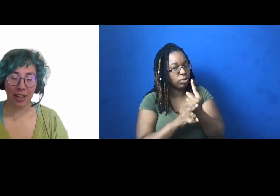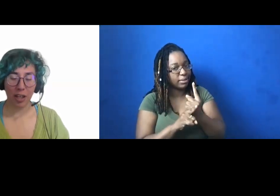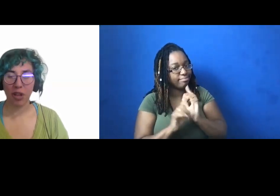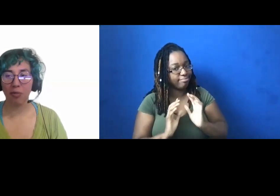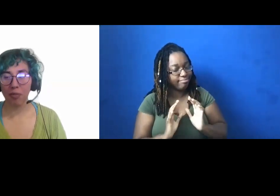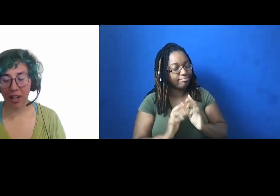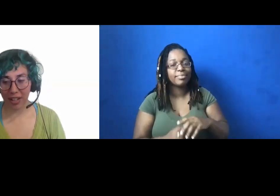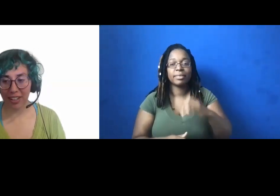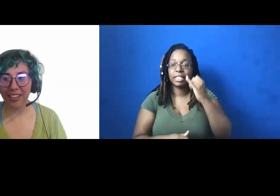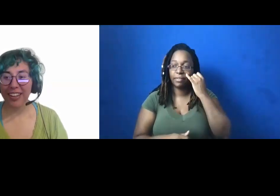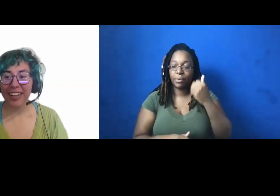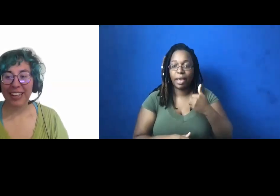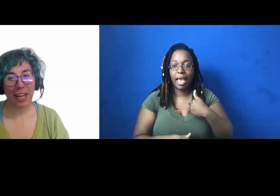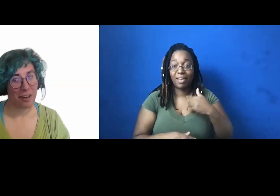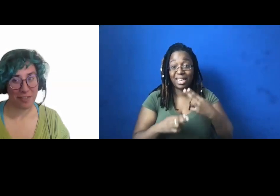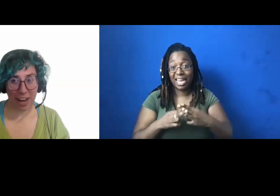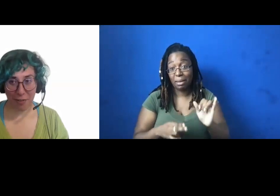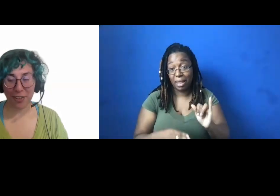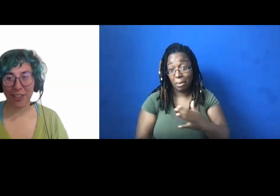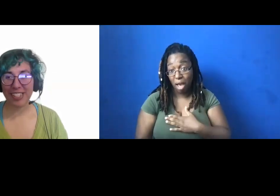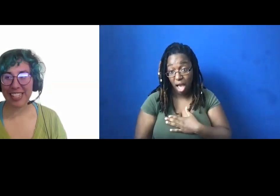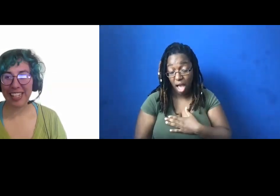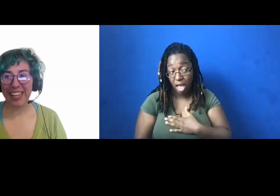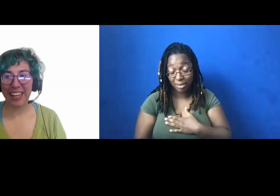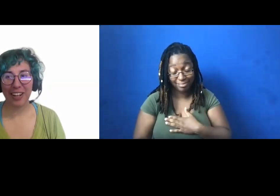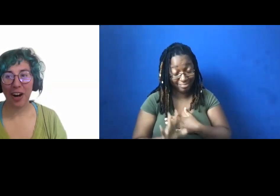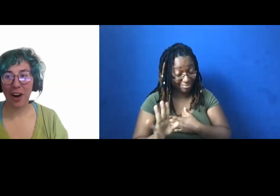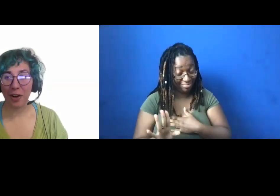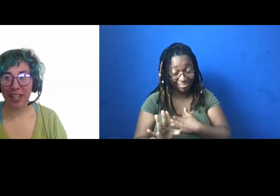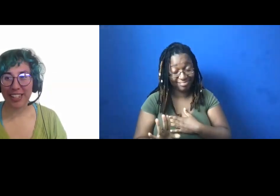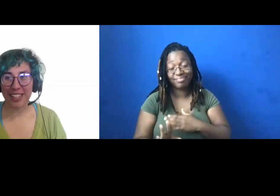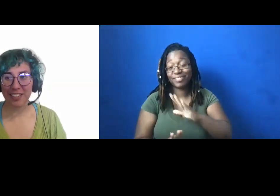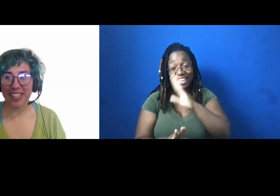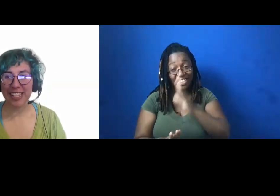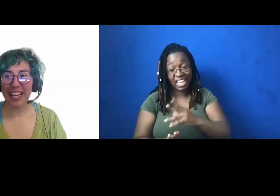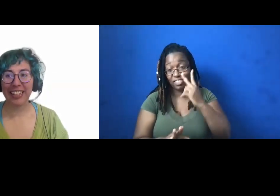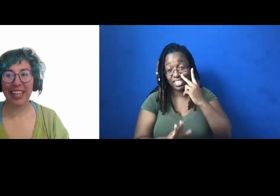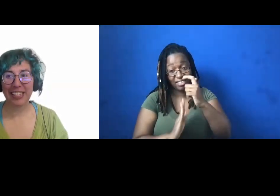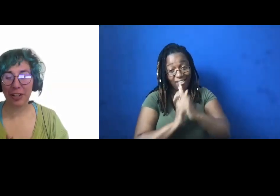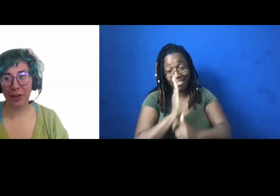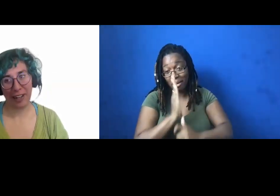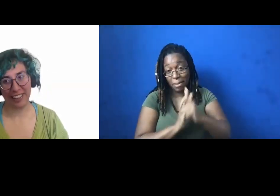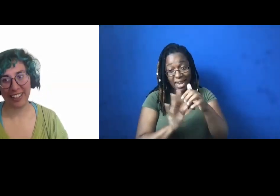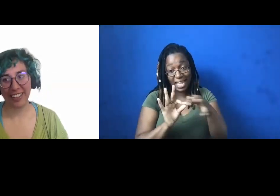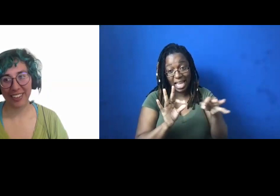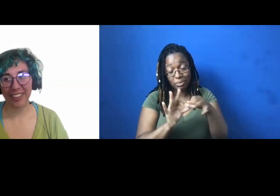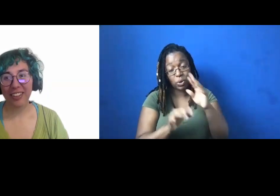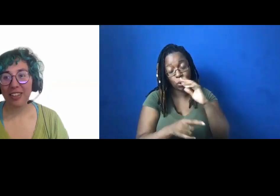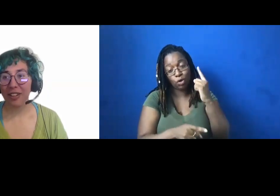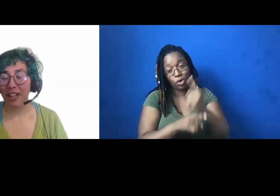have a name like mine, I've never seen an automated service that gets it